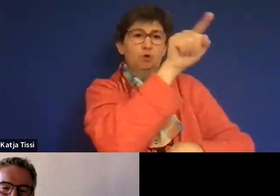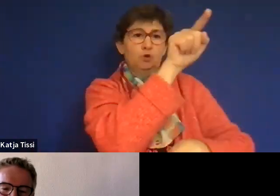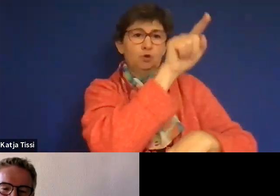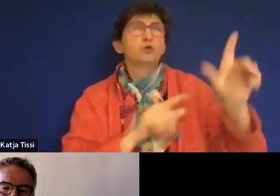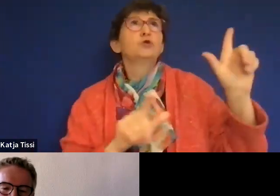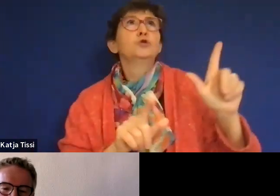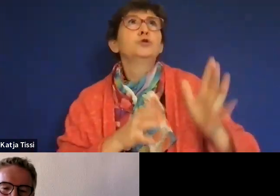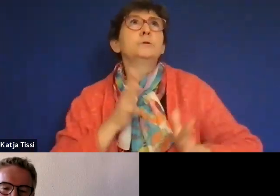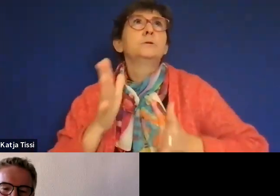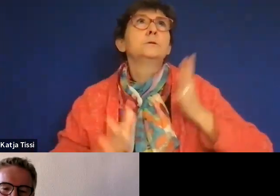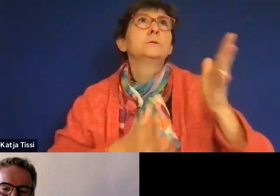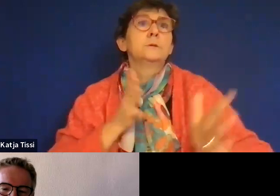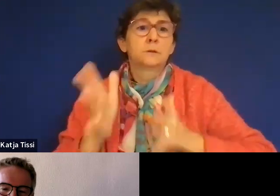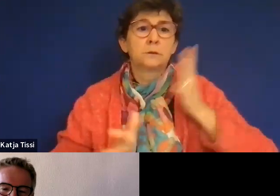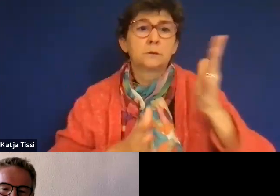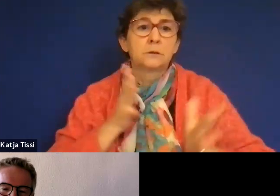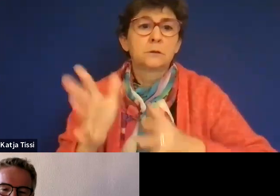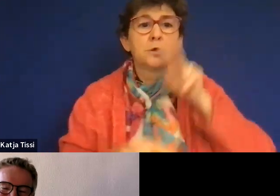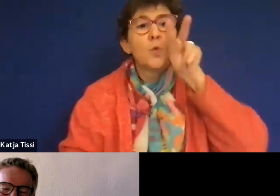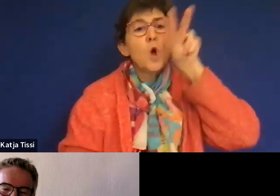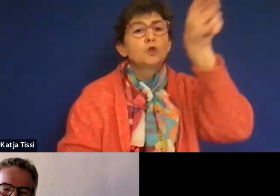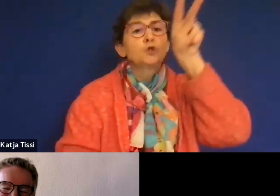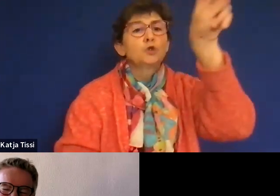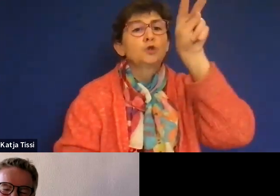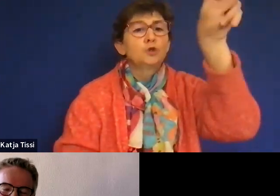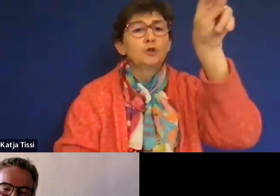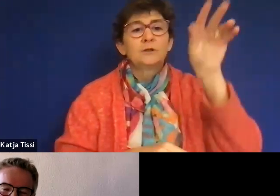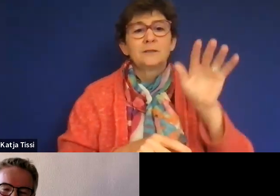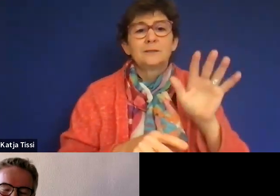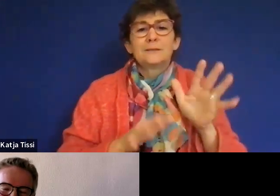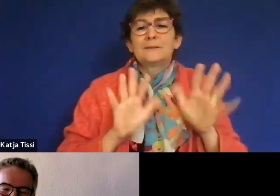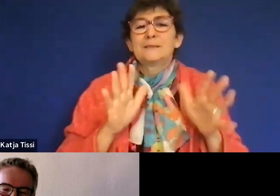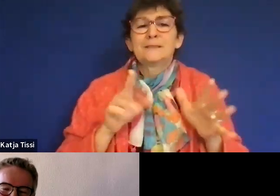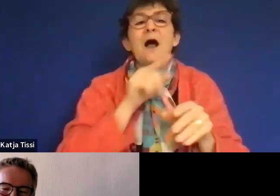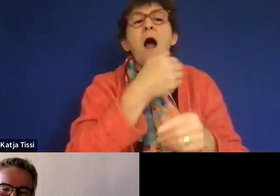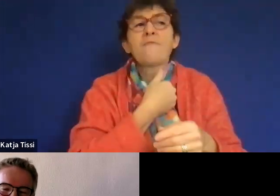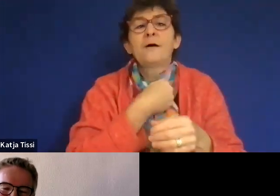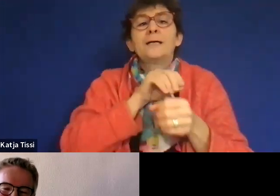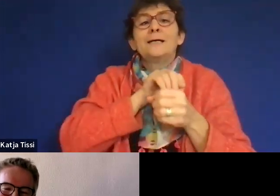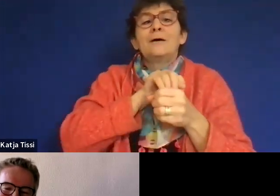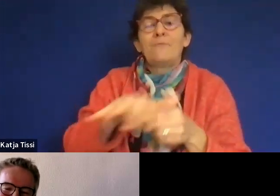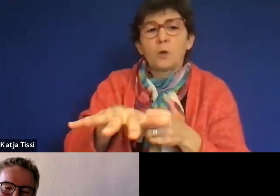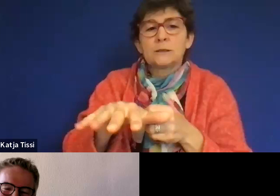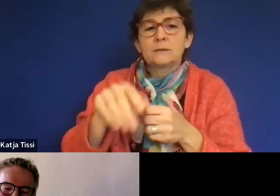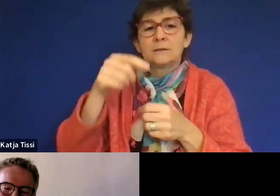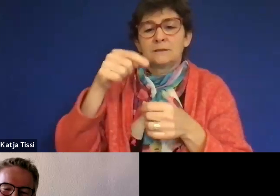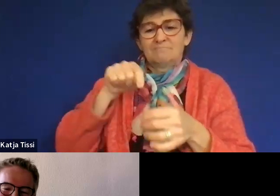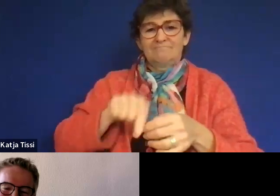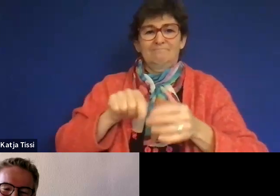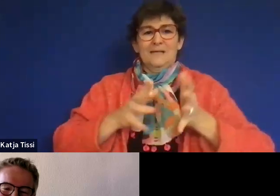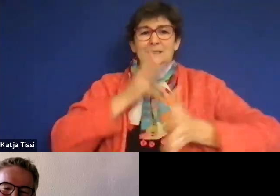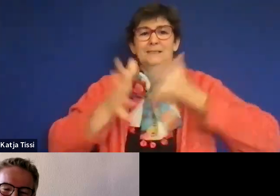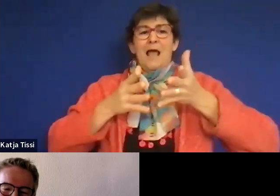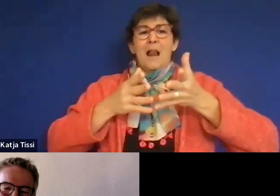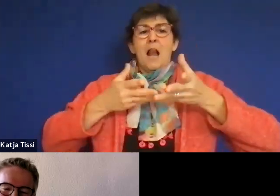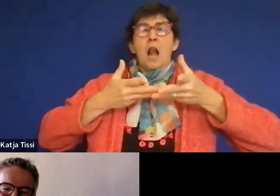where people watched a video and they were actually signing it as they were watching it. So